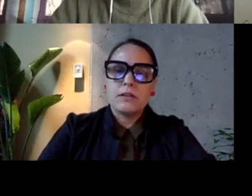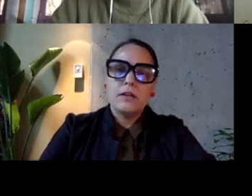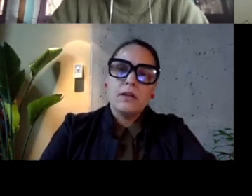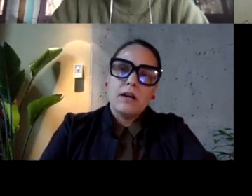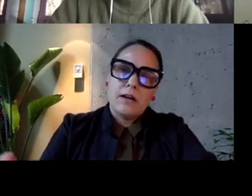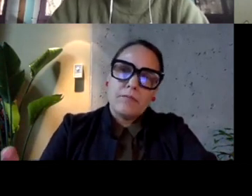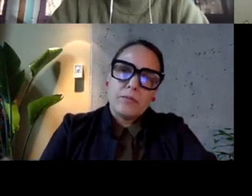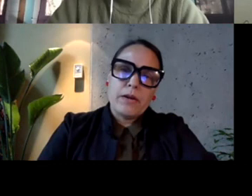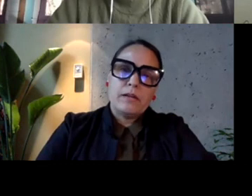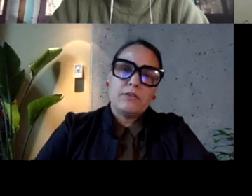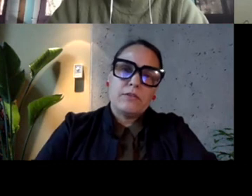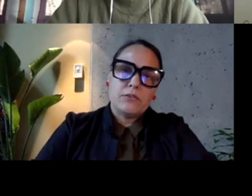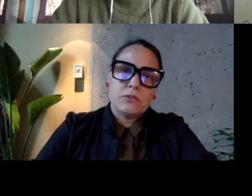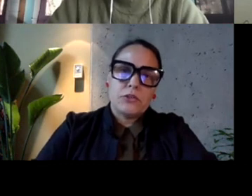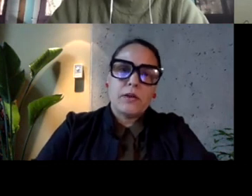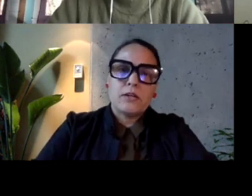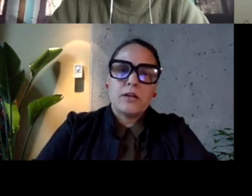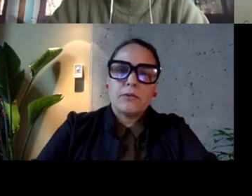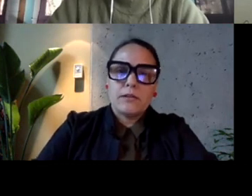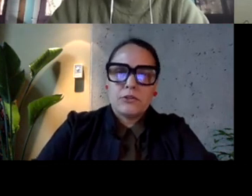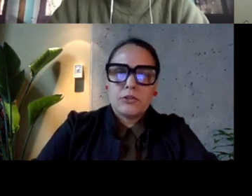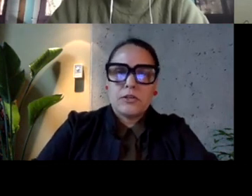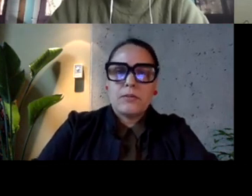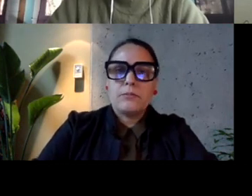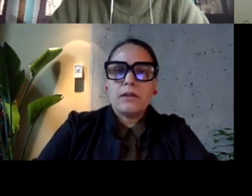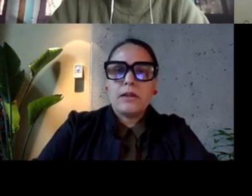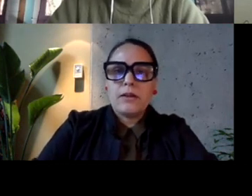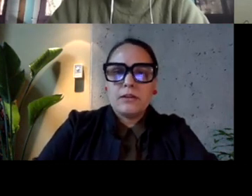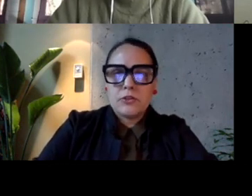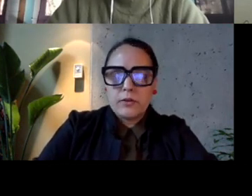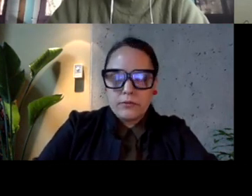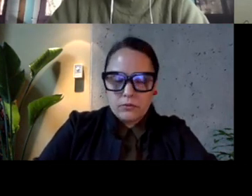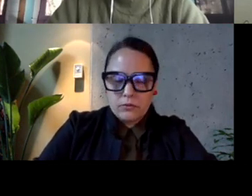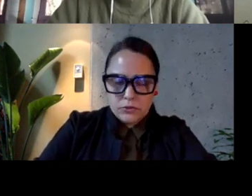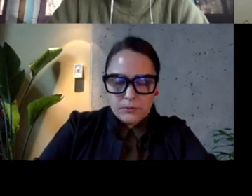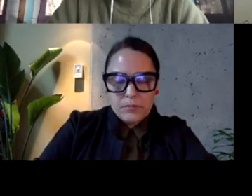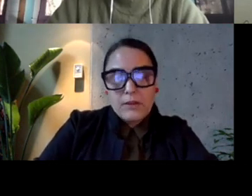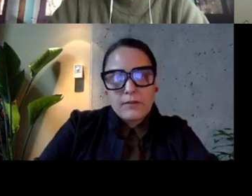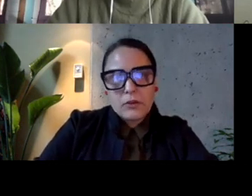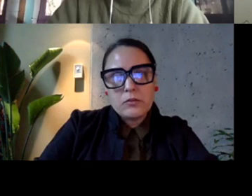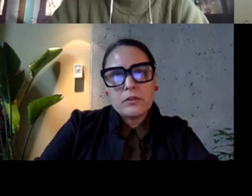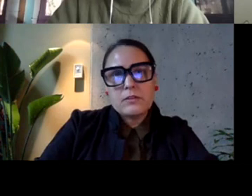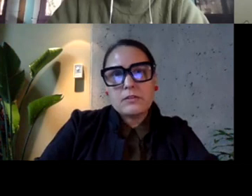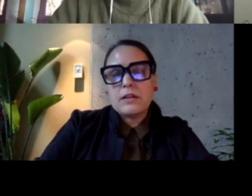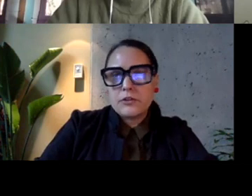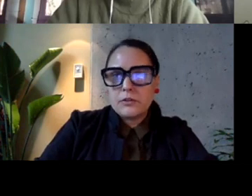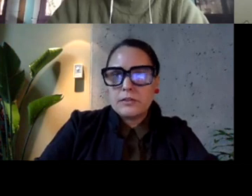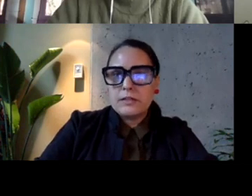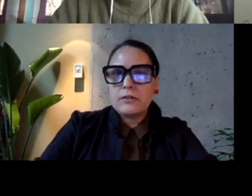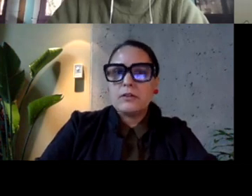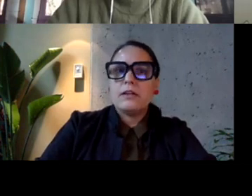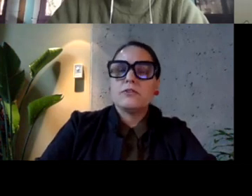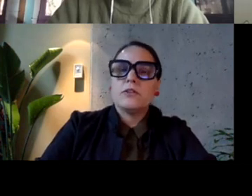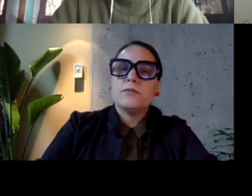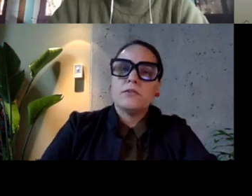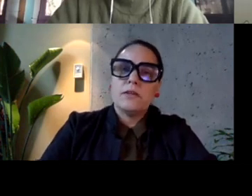shifting the balance of the socioeconomic relationship and bringing that into our future. Vancouver is a natural leader